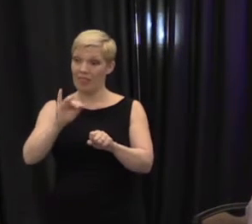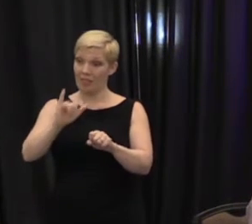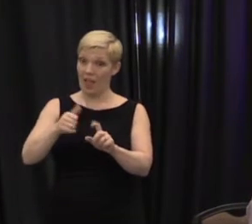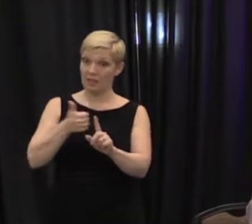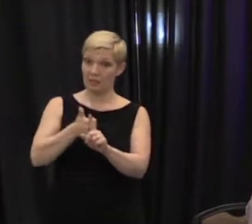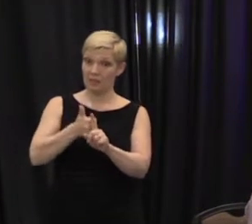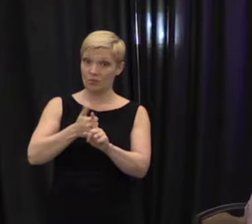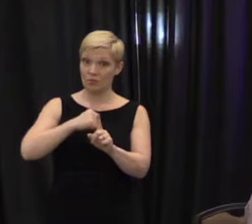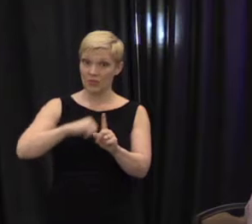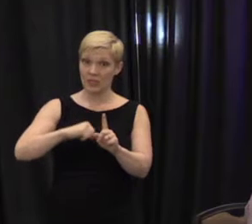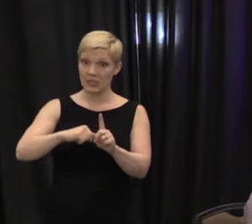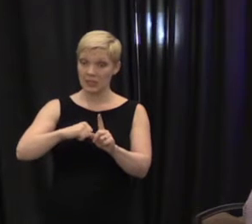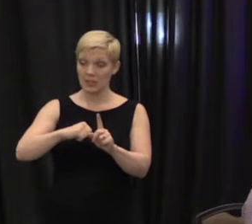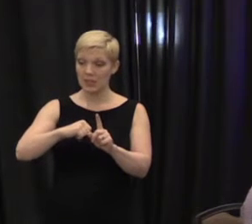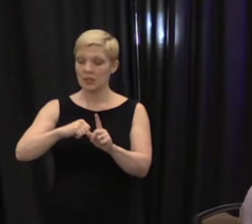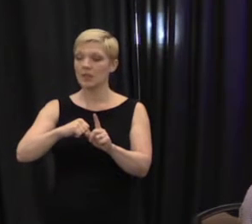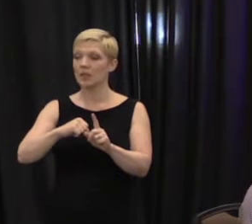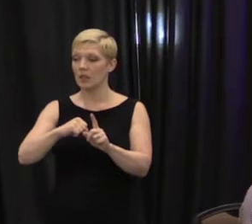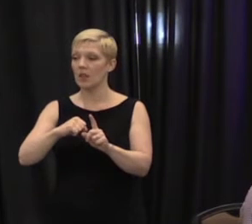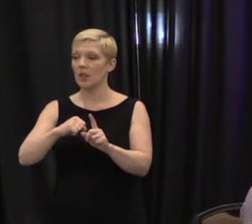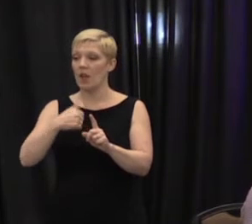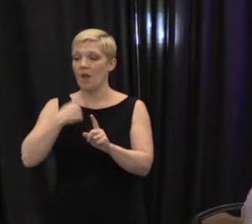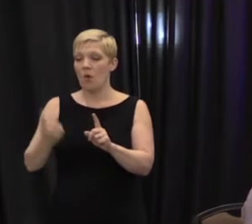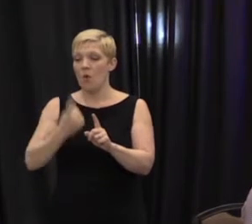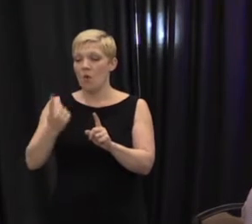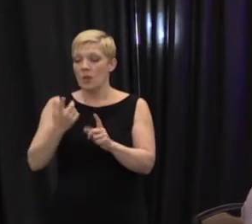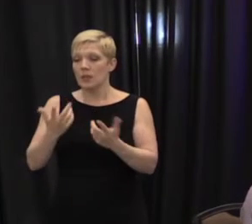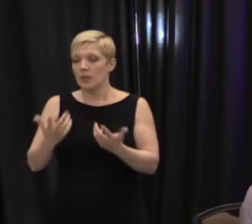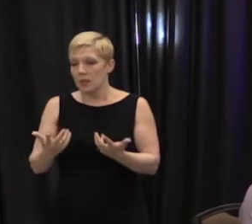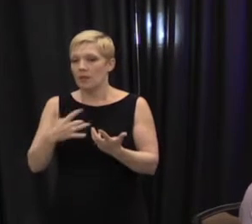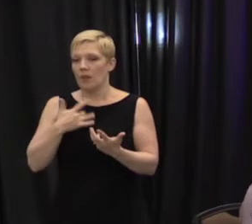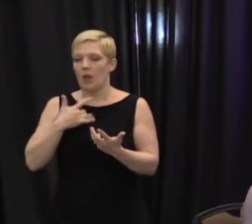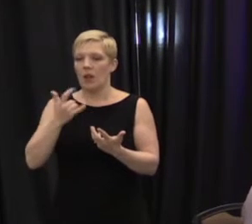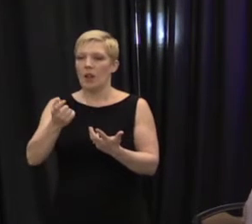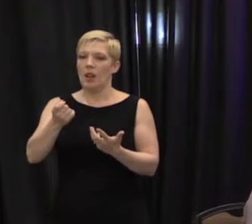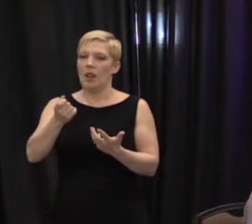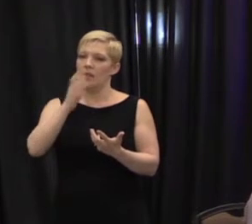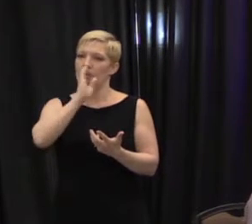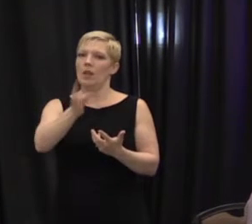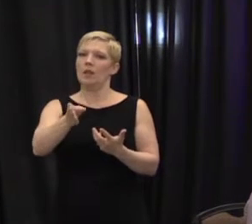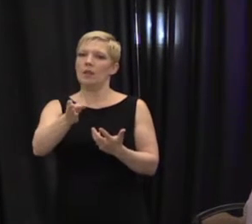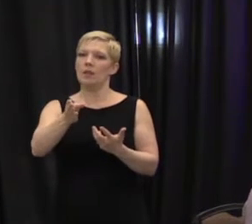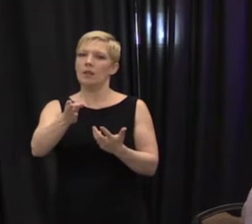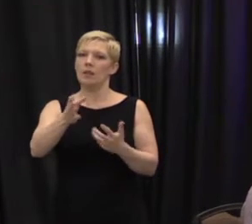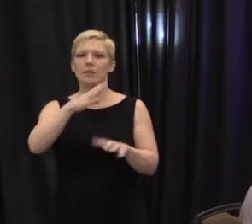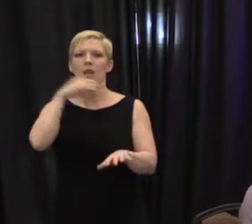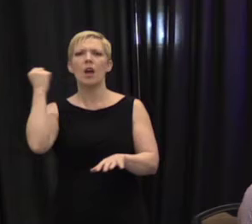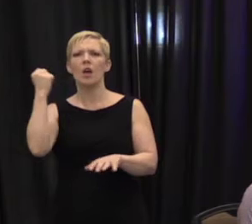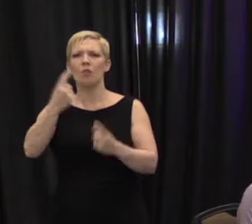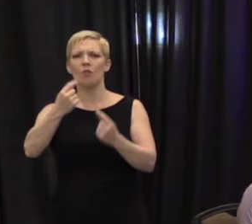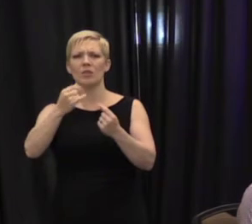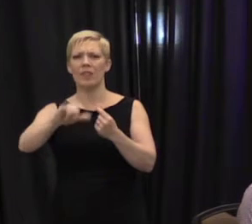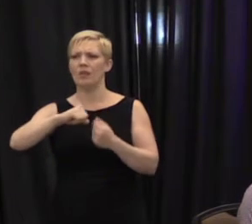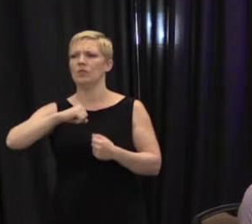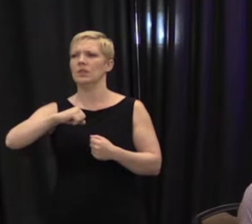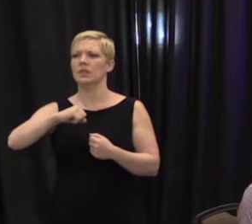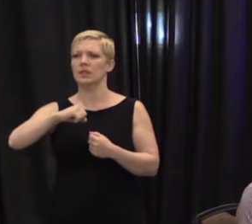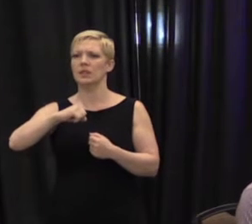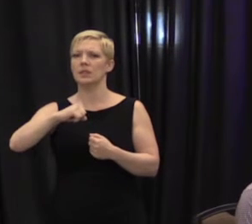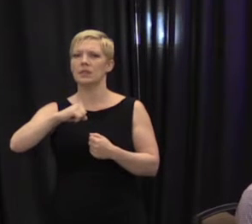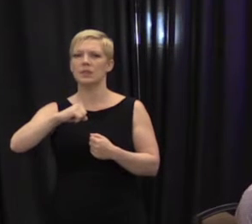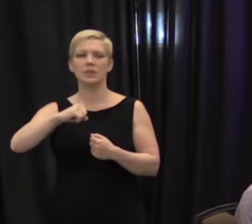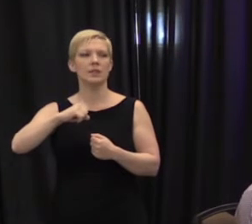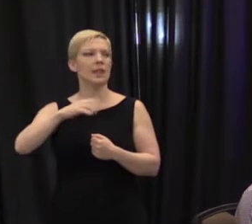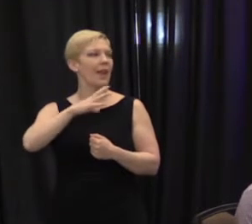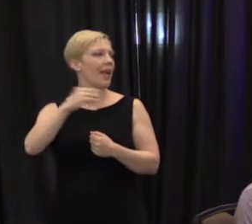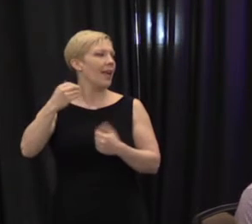resistance, I've always gotten so kind of a little, frankly, tired of the word resistance and kind of, Preston,